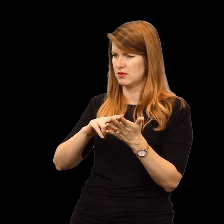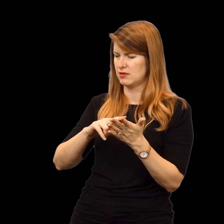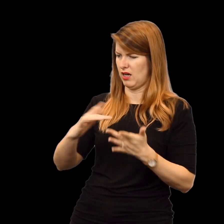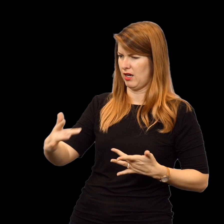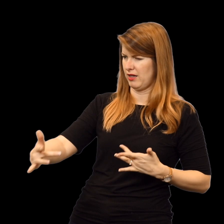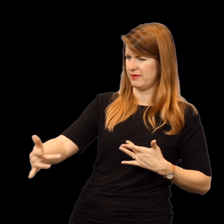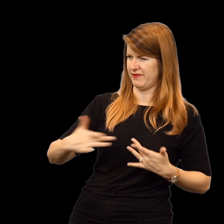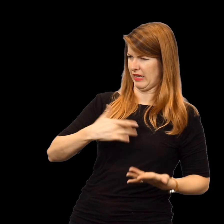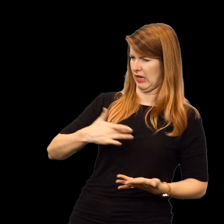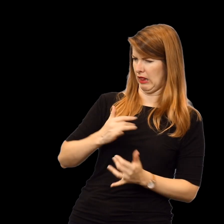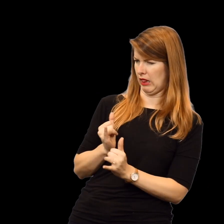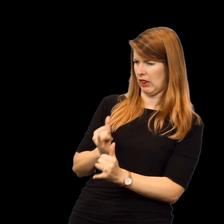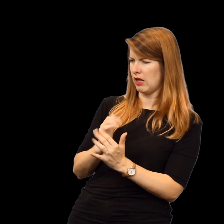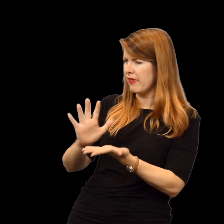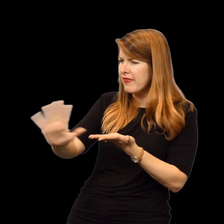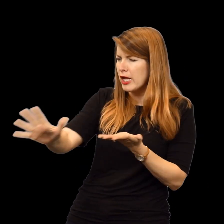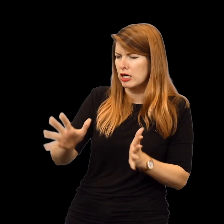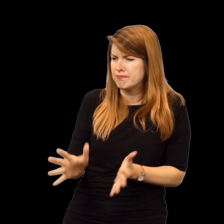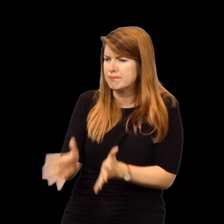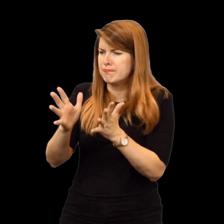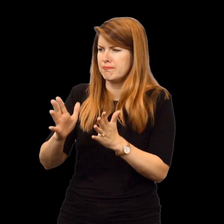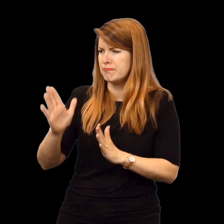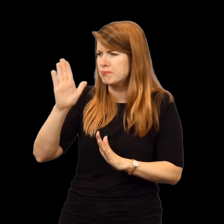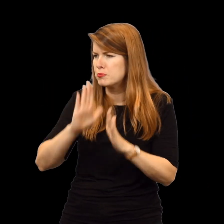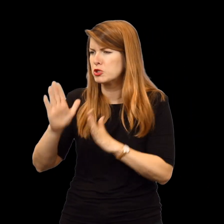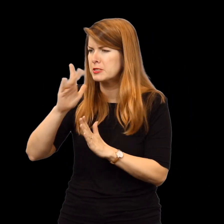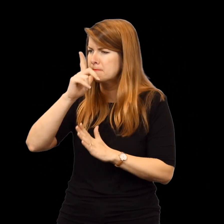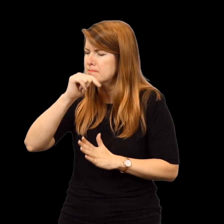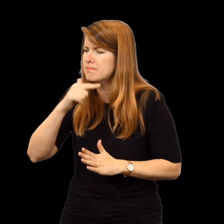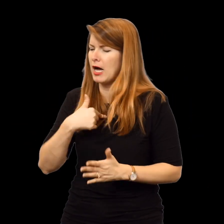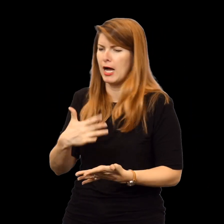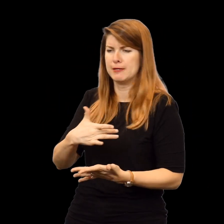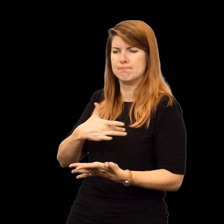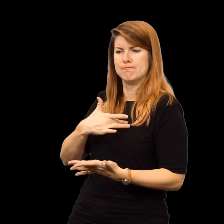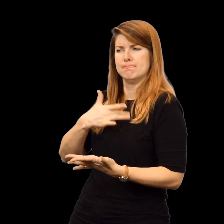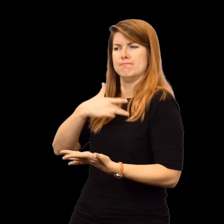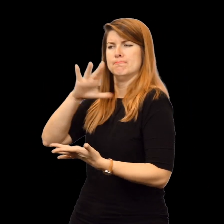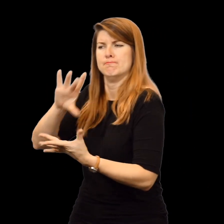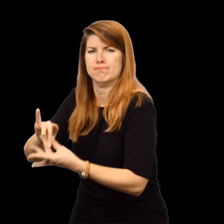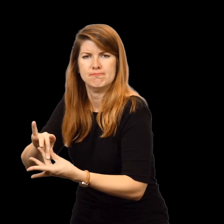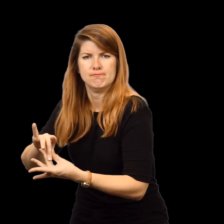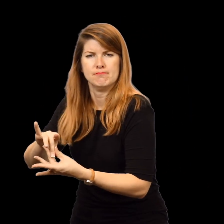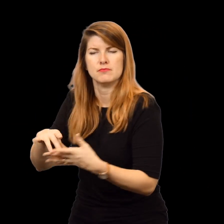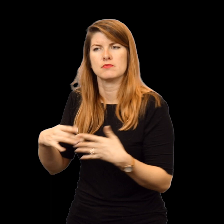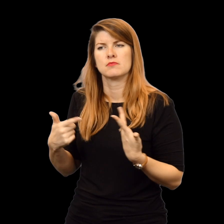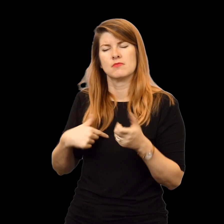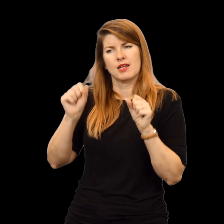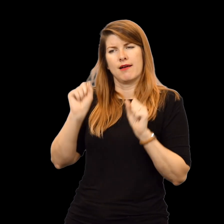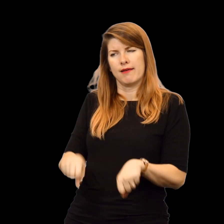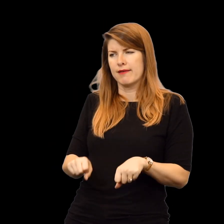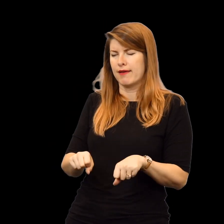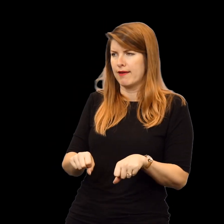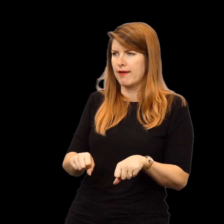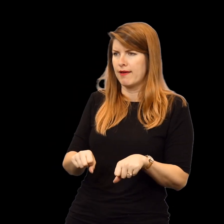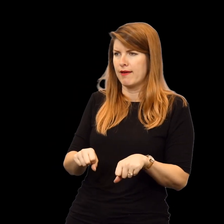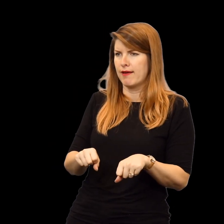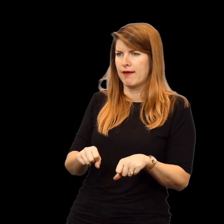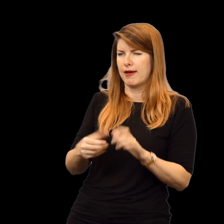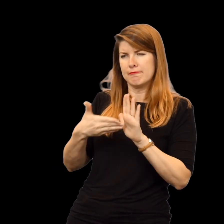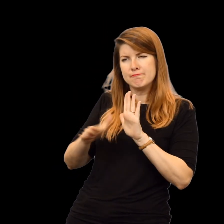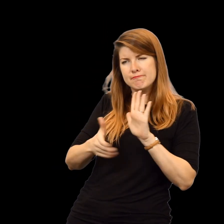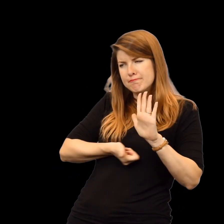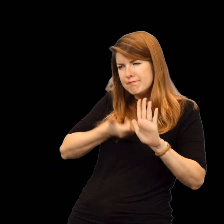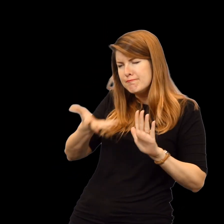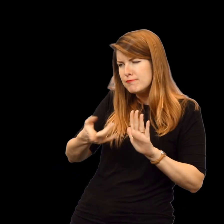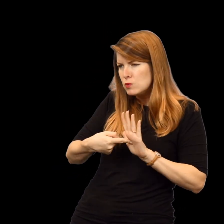their agitation or their anxiousness or their worry or their disappointment, and that I can